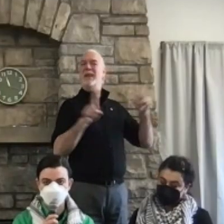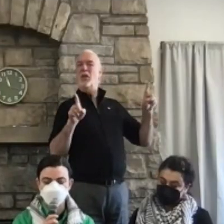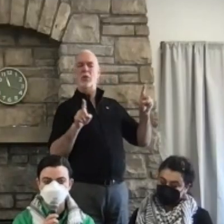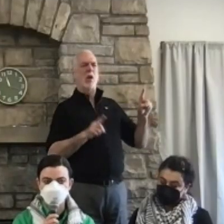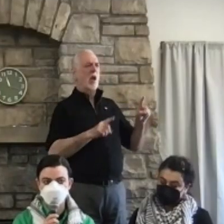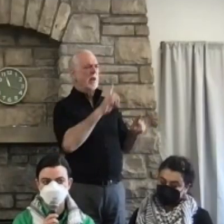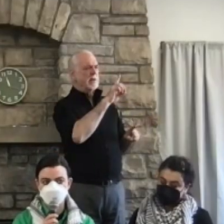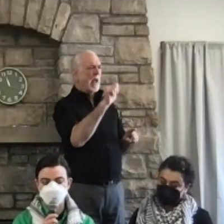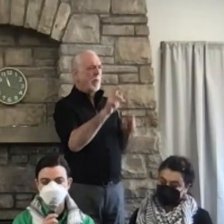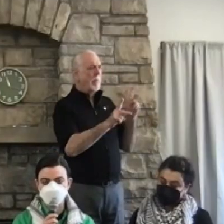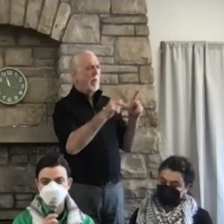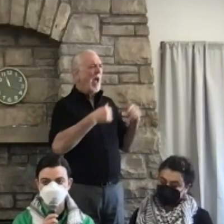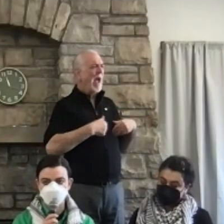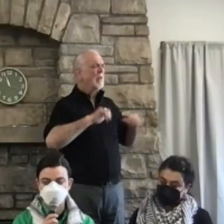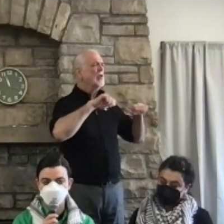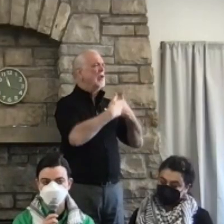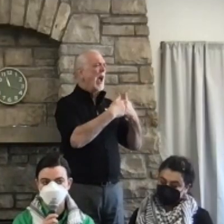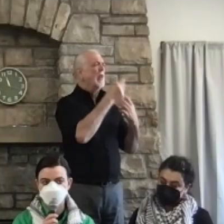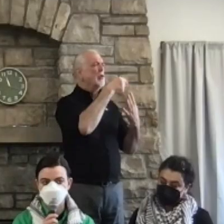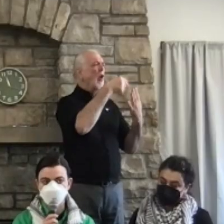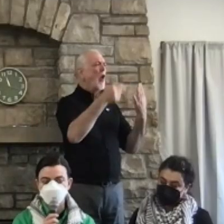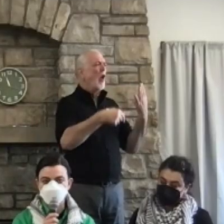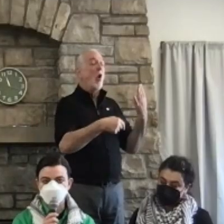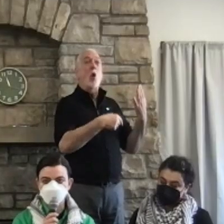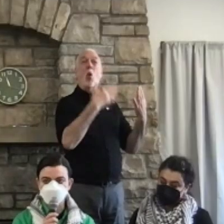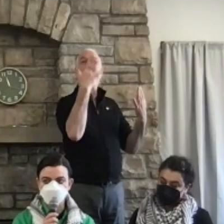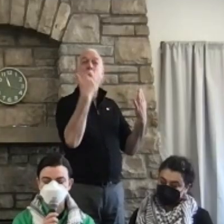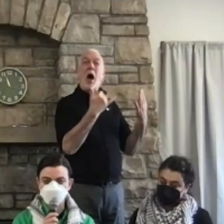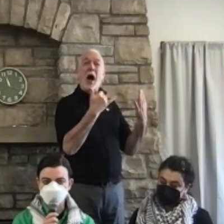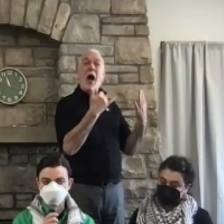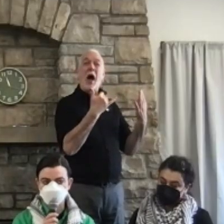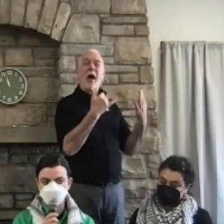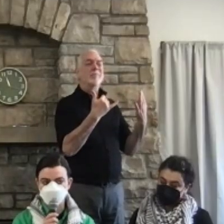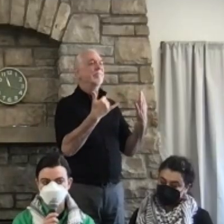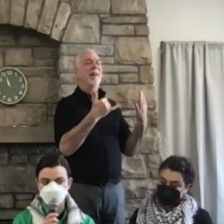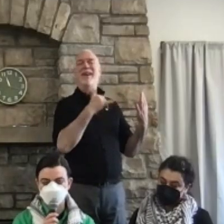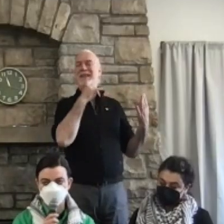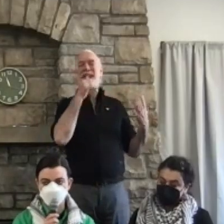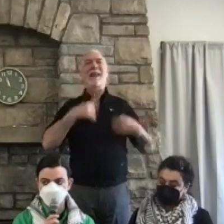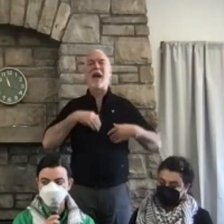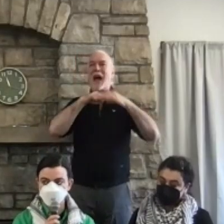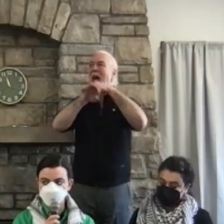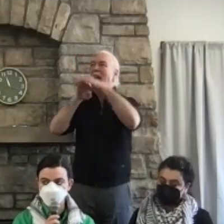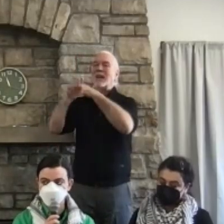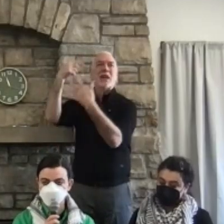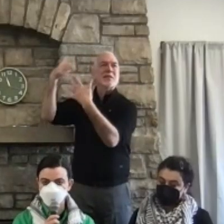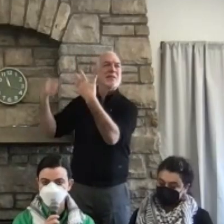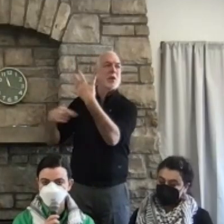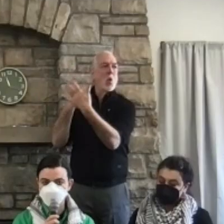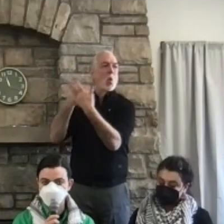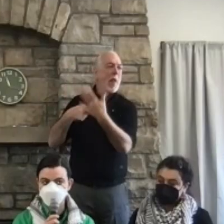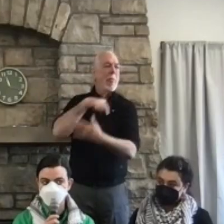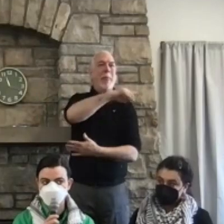disabled people experience as largely being related to a lack of access to the things that they need and to barriers that